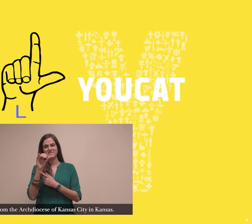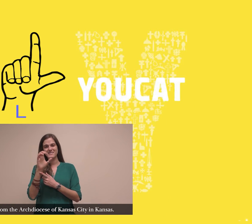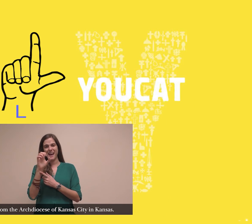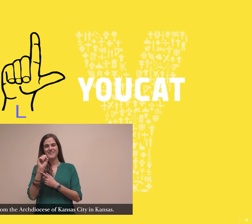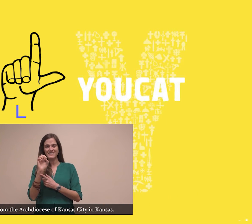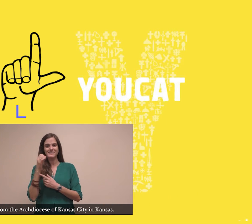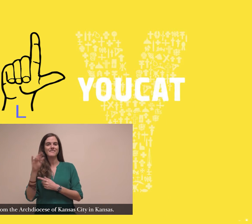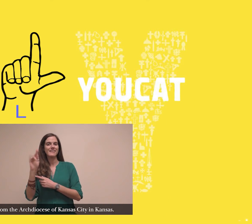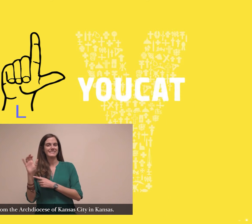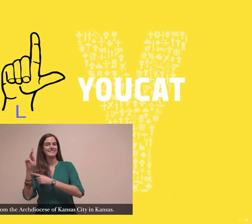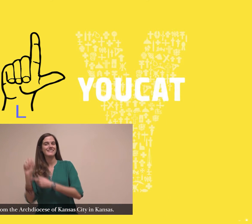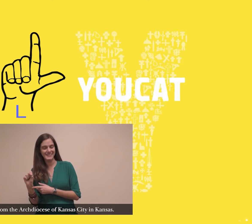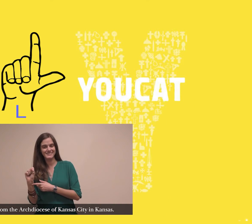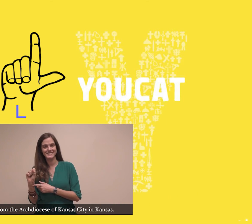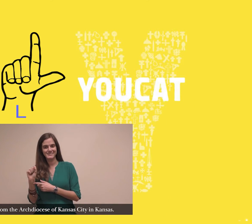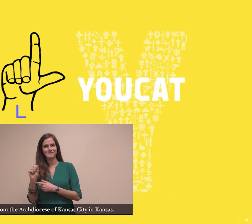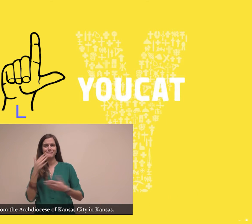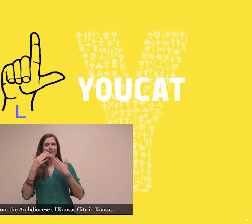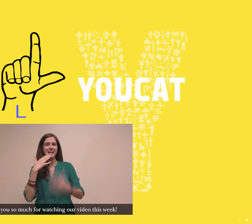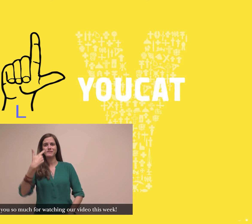Archdiocese of Kansas City in Kansas. Thank you so much